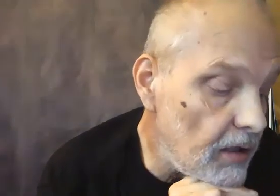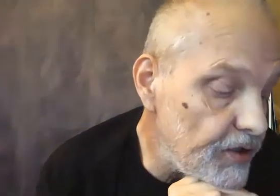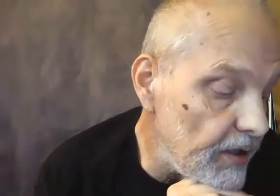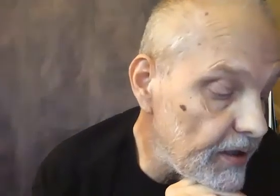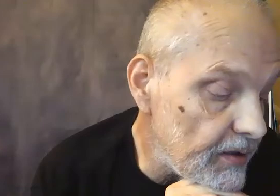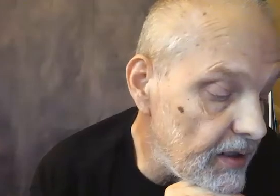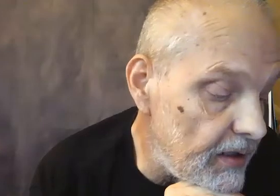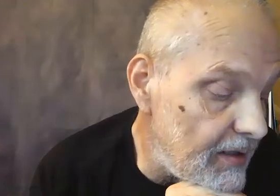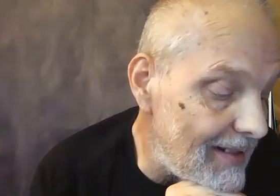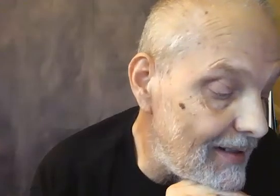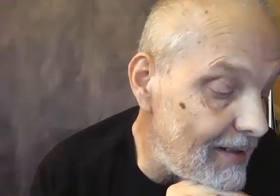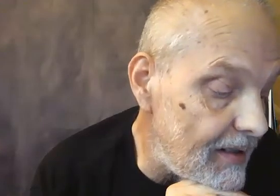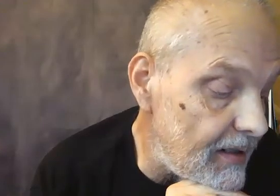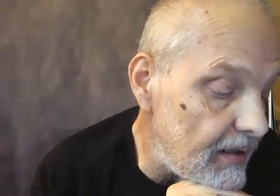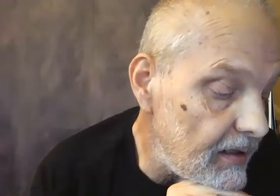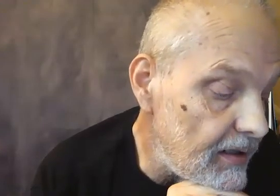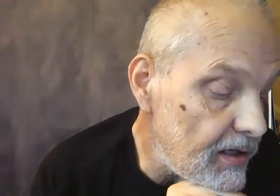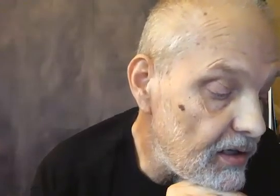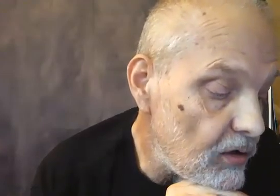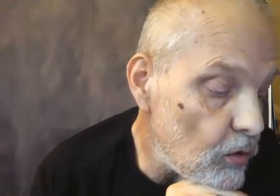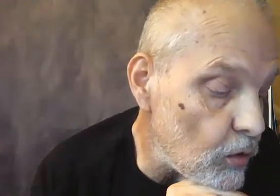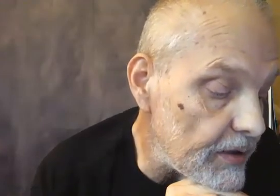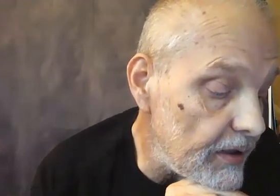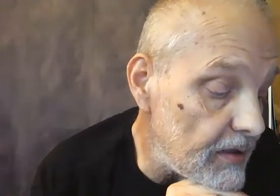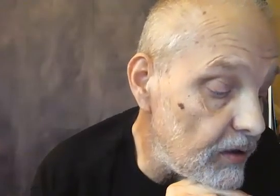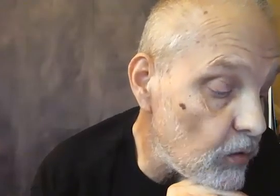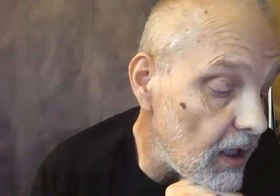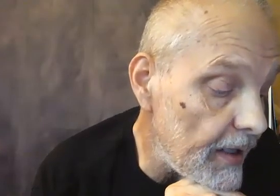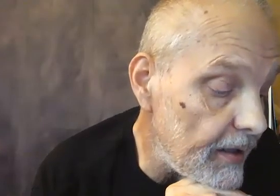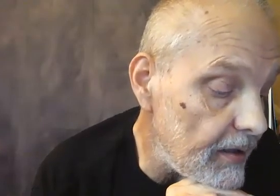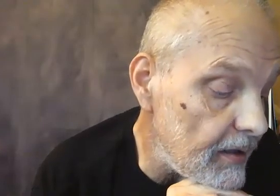technology like a TDD or TTY